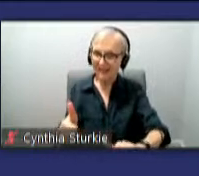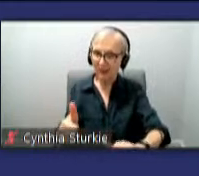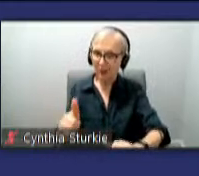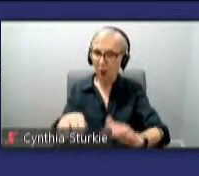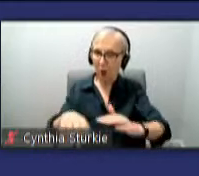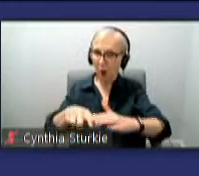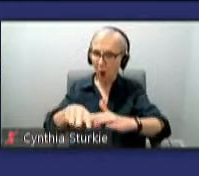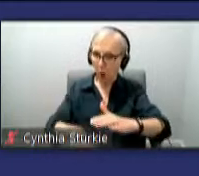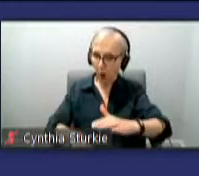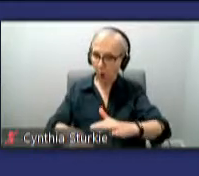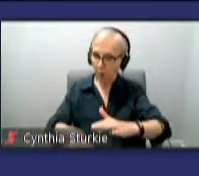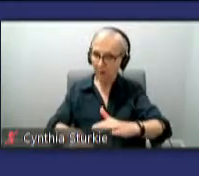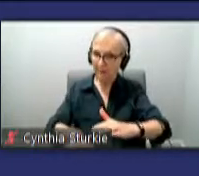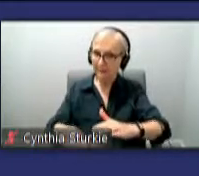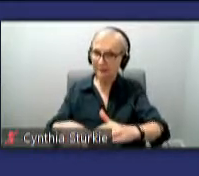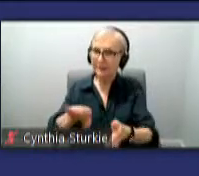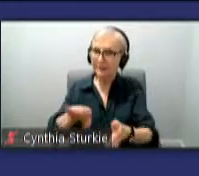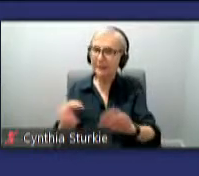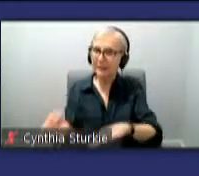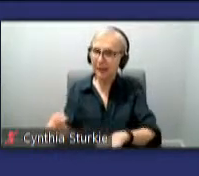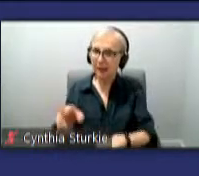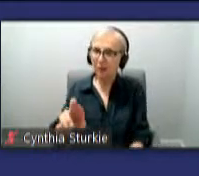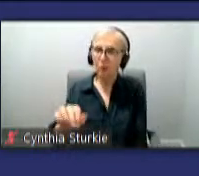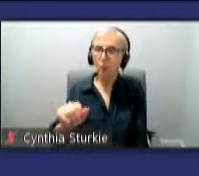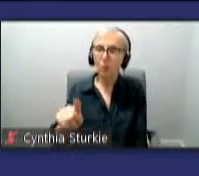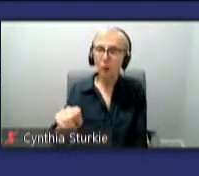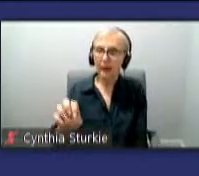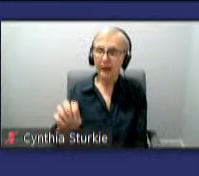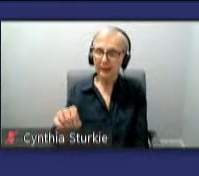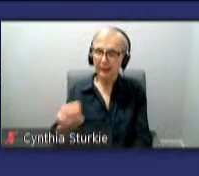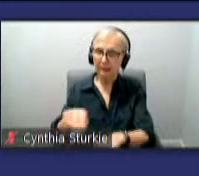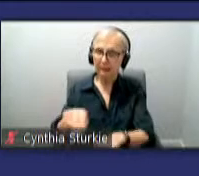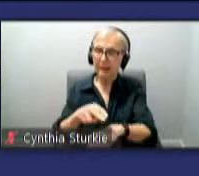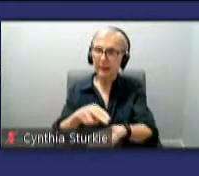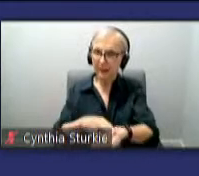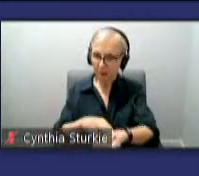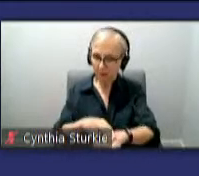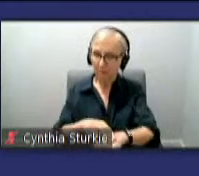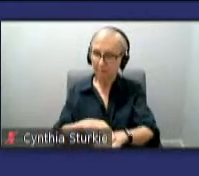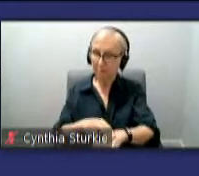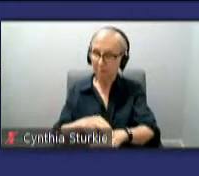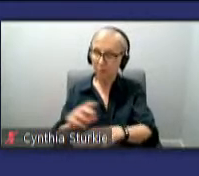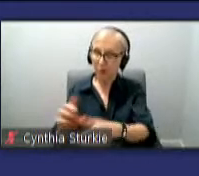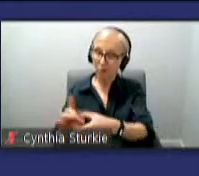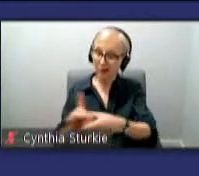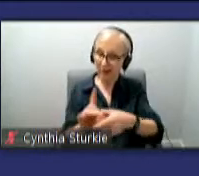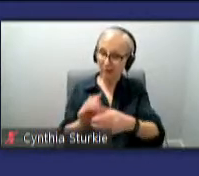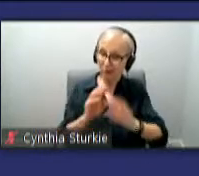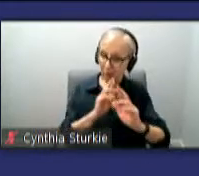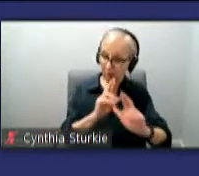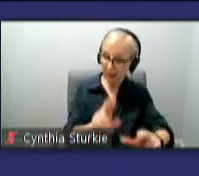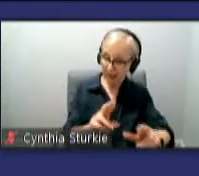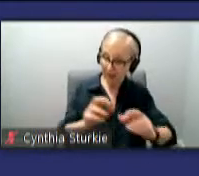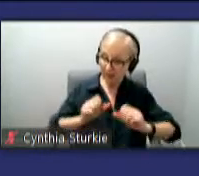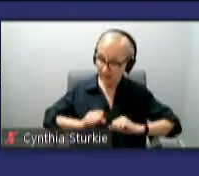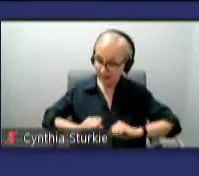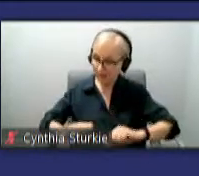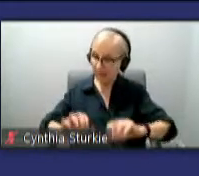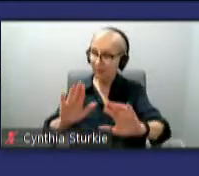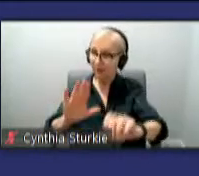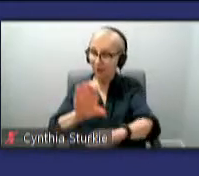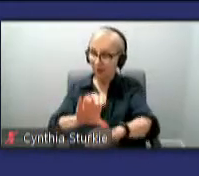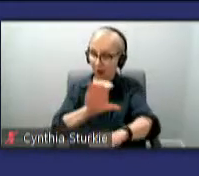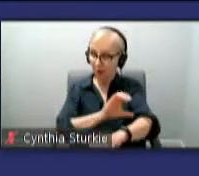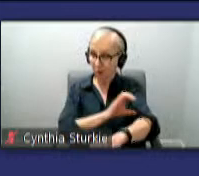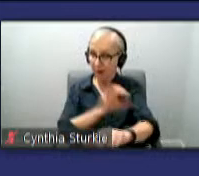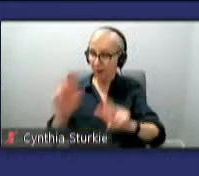death rate in the nation. And that can be largely attributed to our nimble response and the sacrifices of Coloradans statewide.